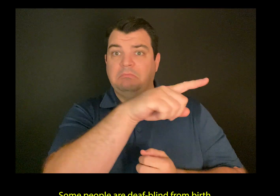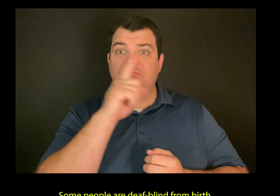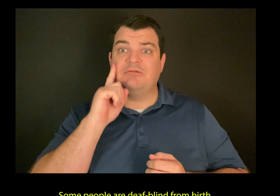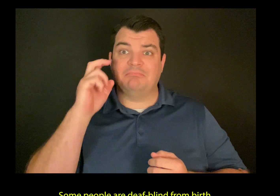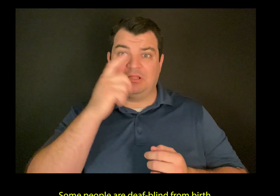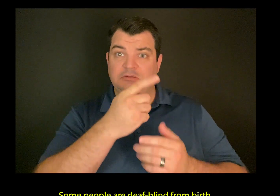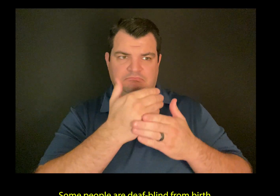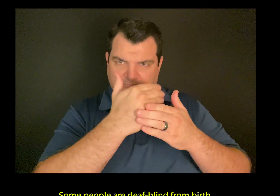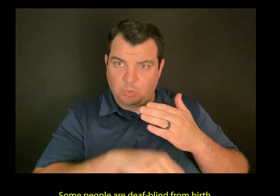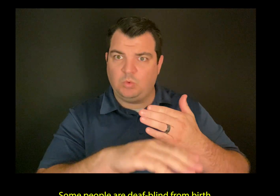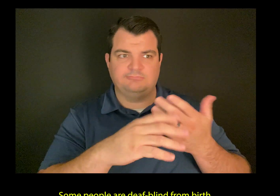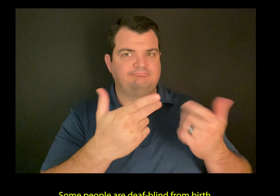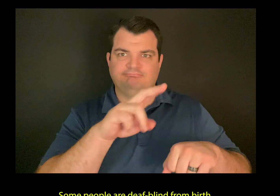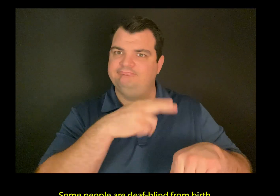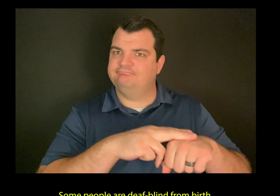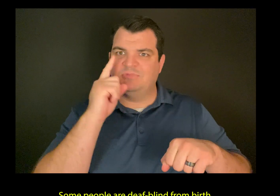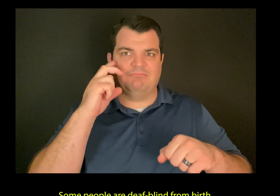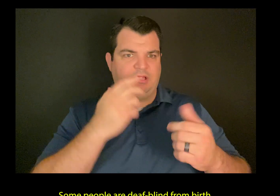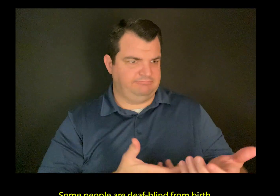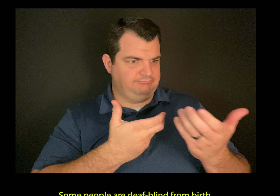Some people are deafblind from birth.